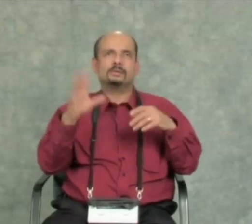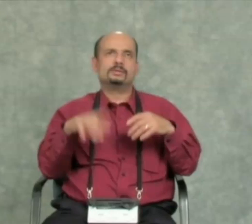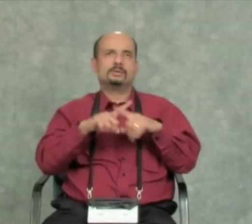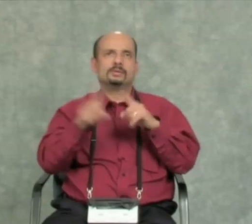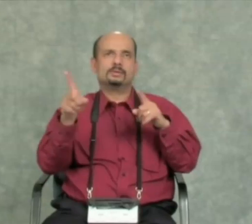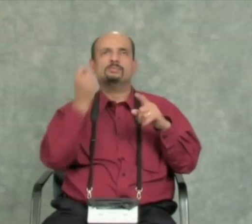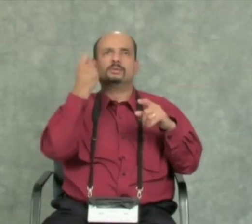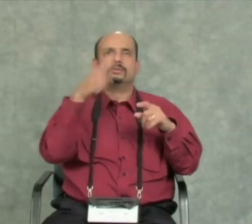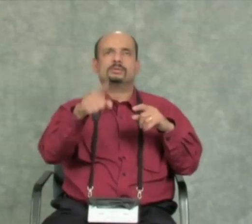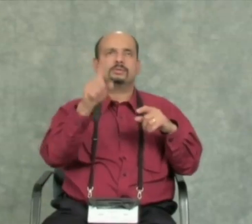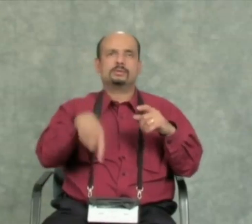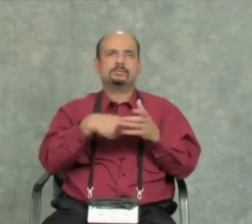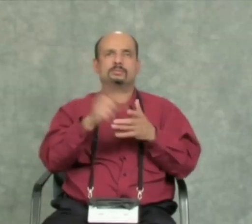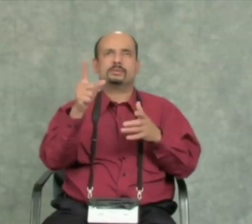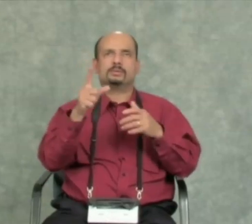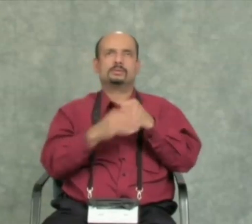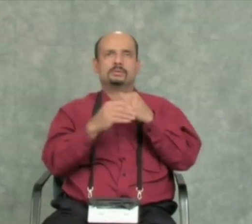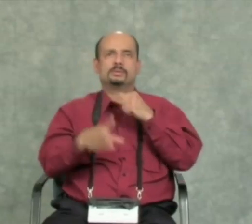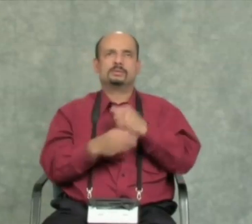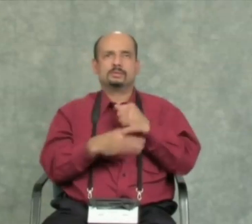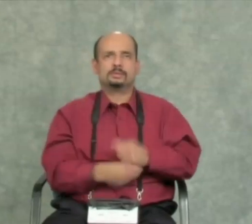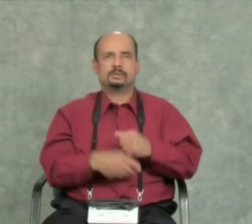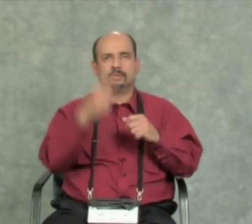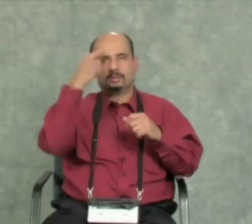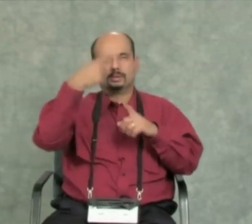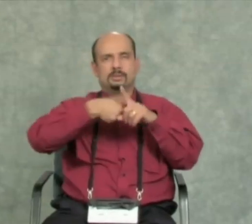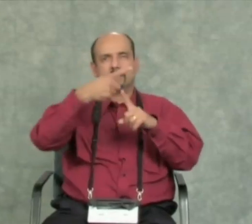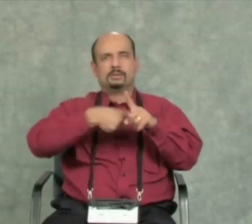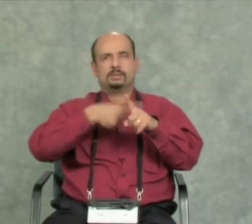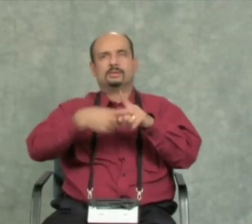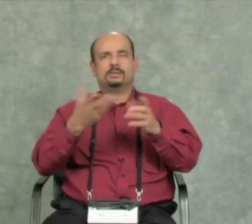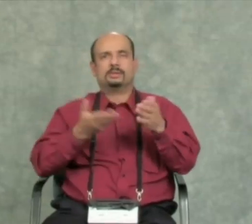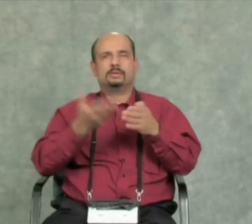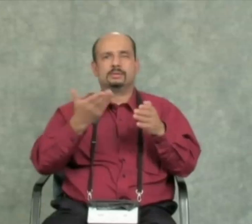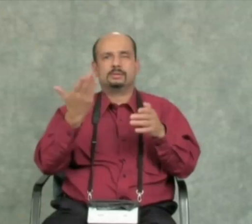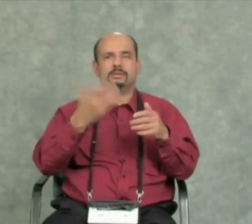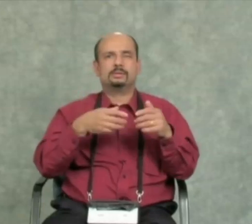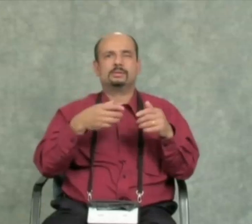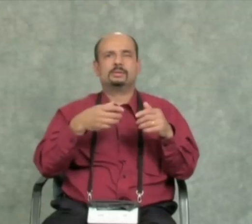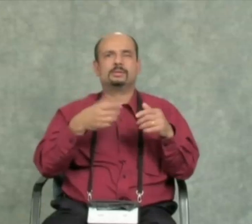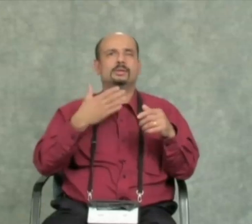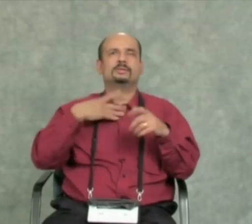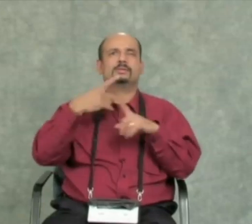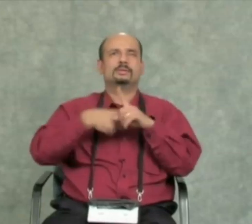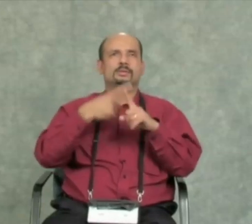that you really must buy a Braille display. You can add on other things